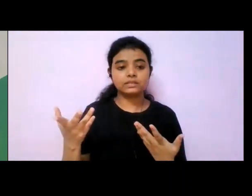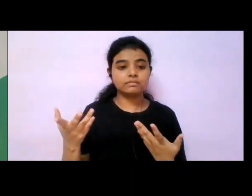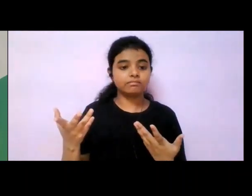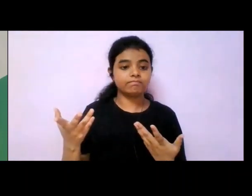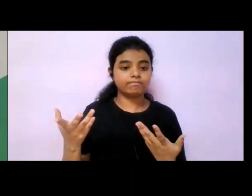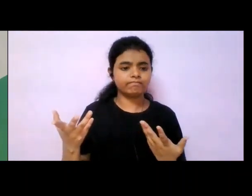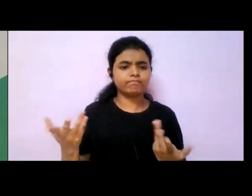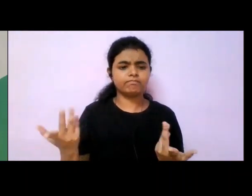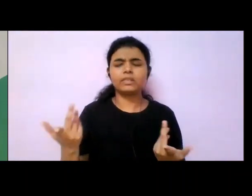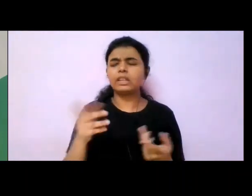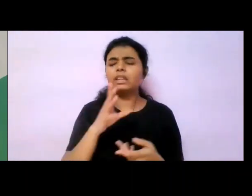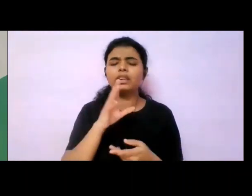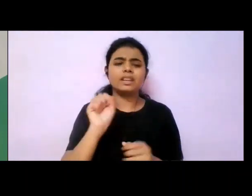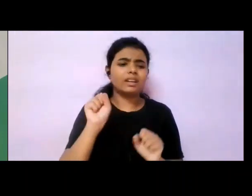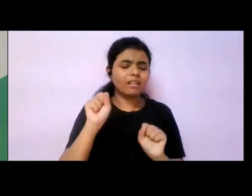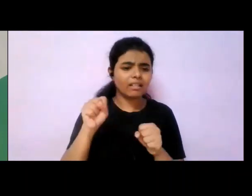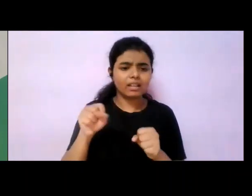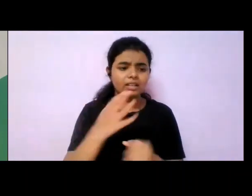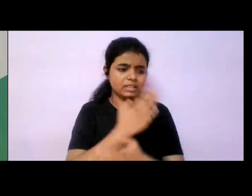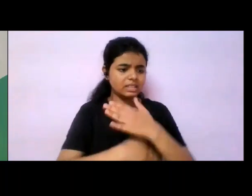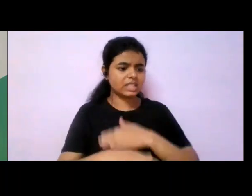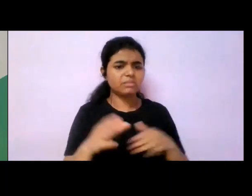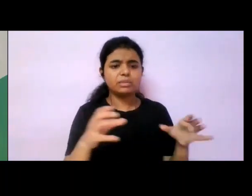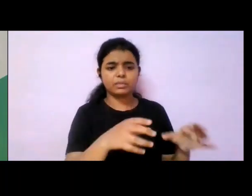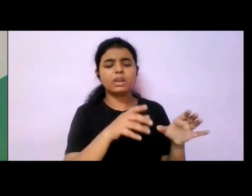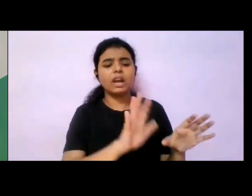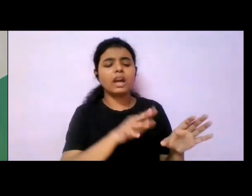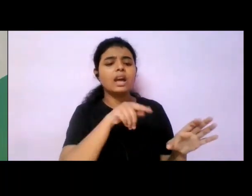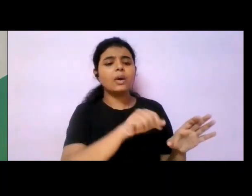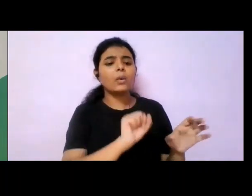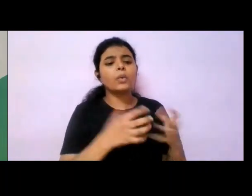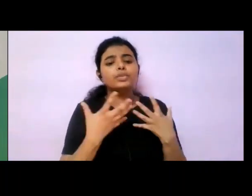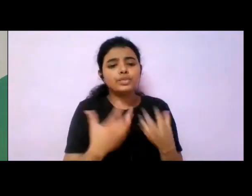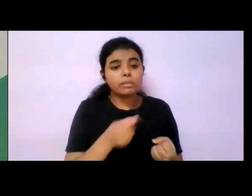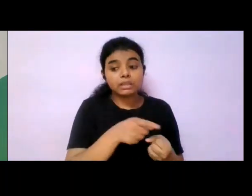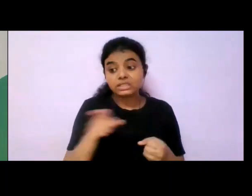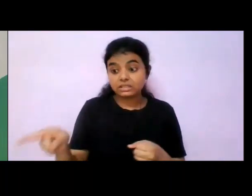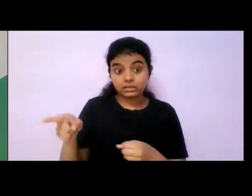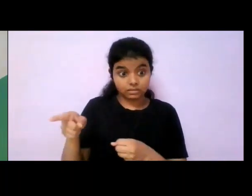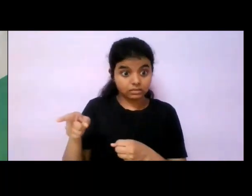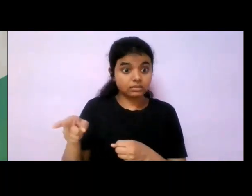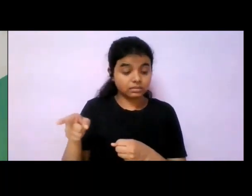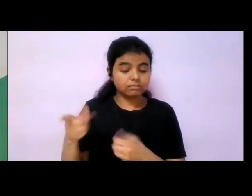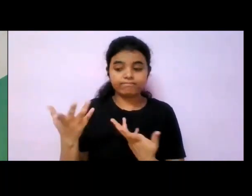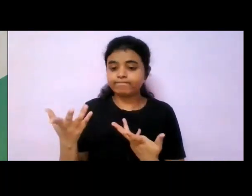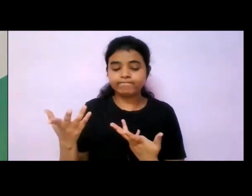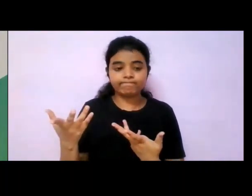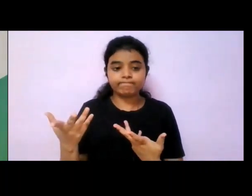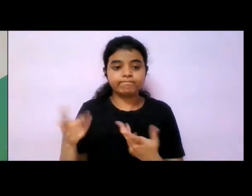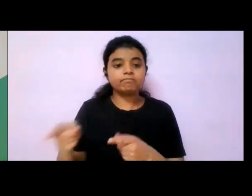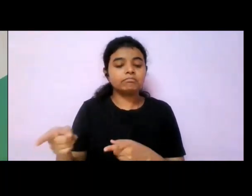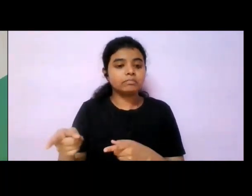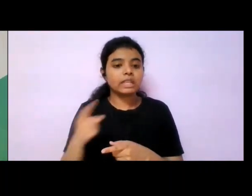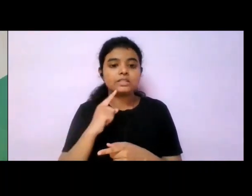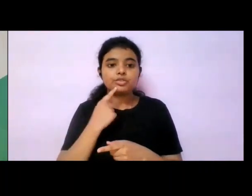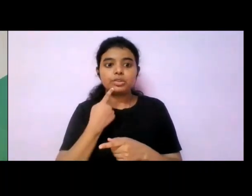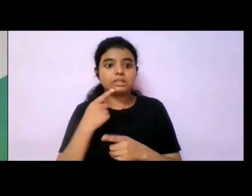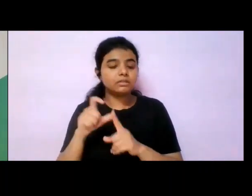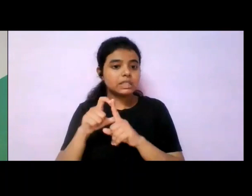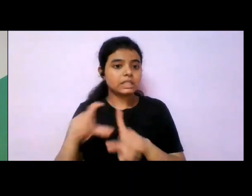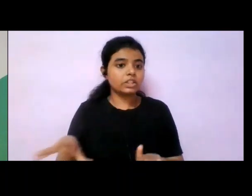And part of that, of course, is disabled people. So I want to do some, you know, I want there to be some serious kind of